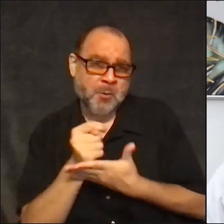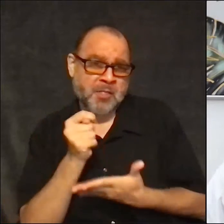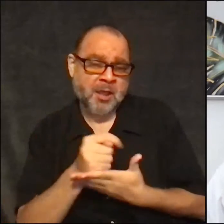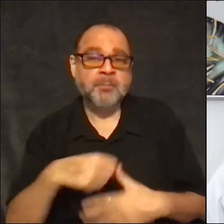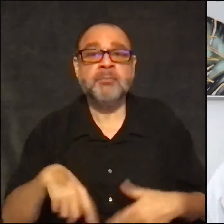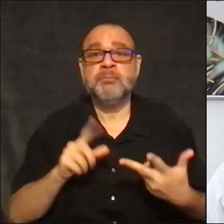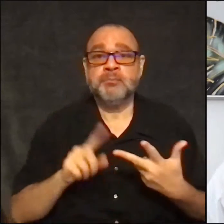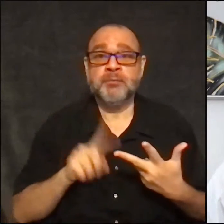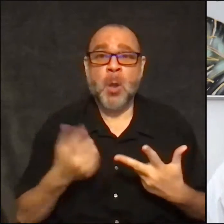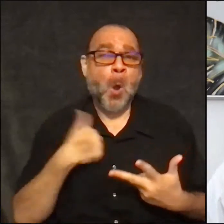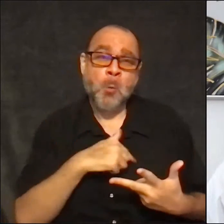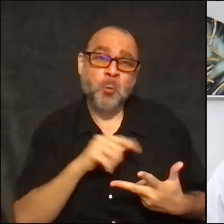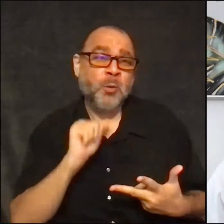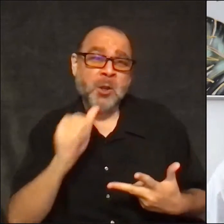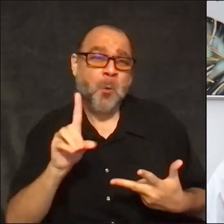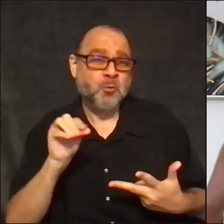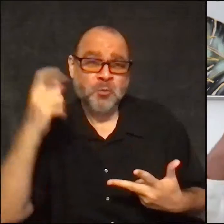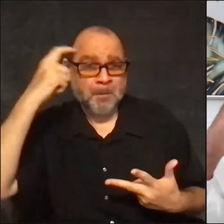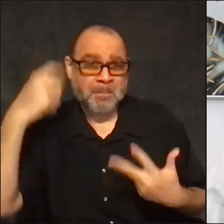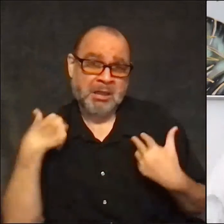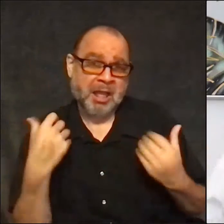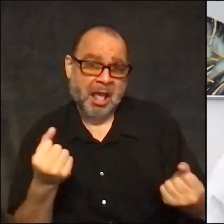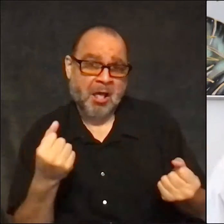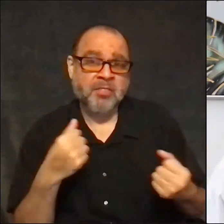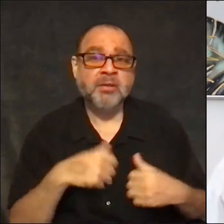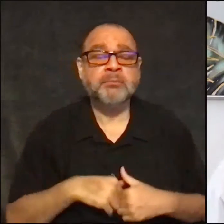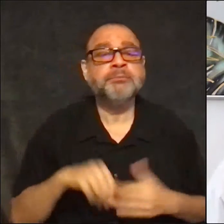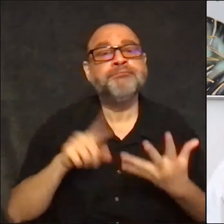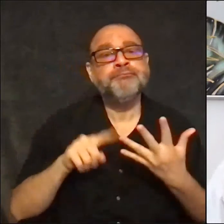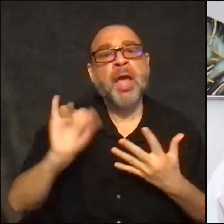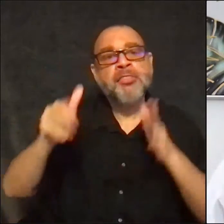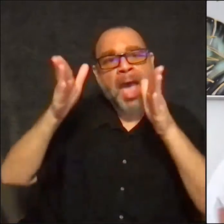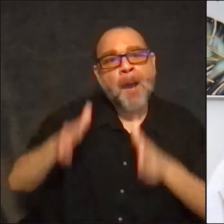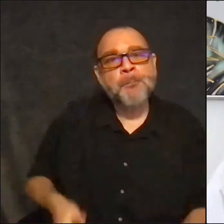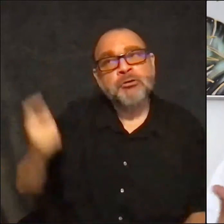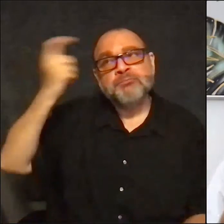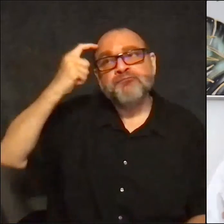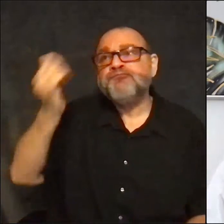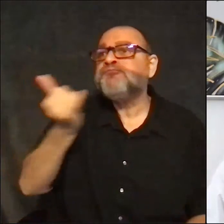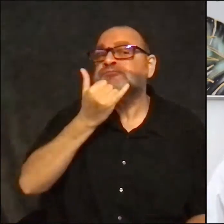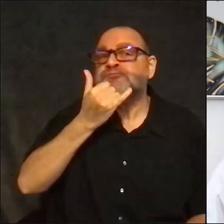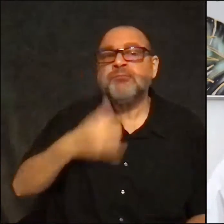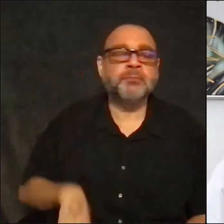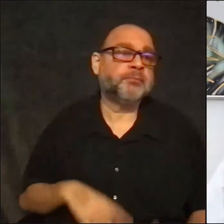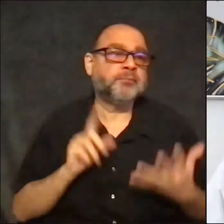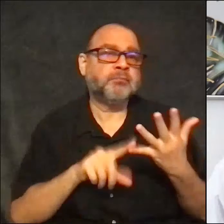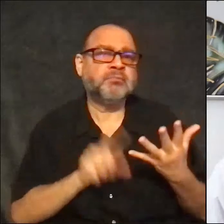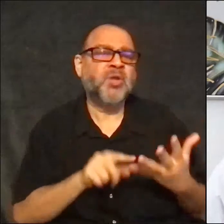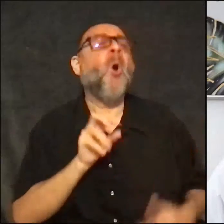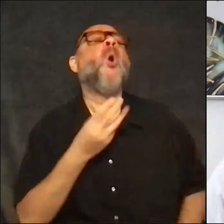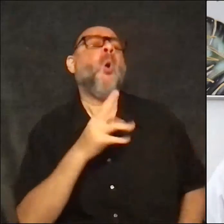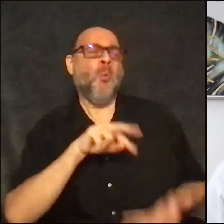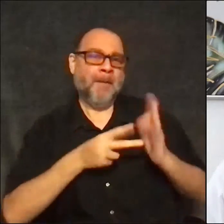health. Okay. Anthony puts, that person's wrong in the head. Michael Taylor, that you're weak. Weakness is a big one, especially this is,